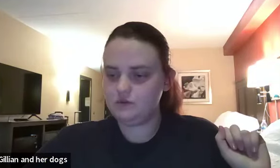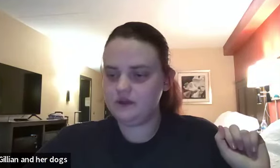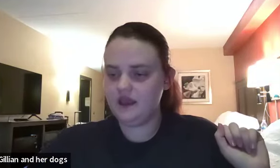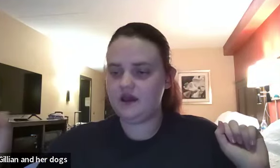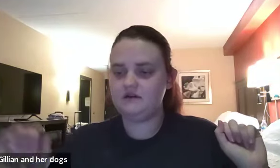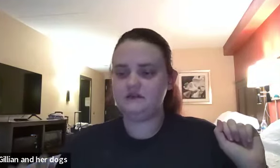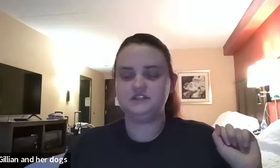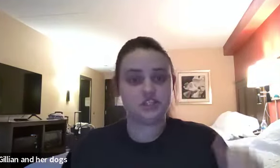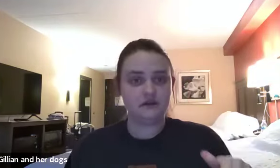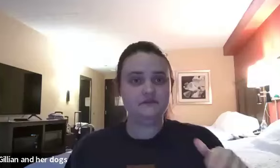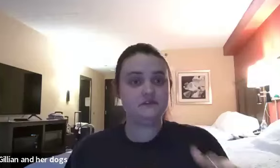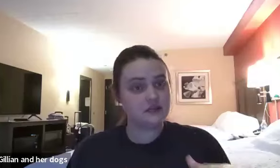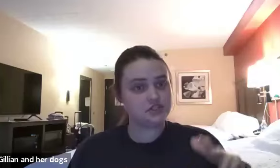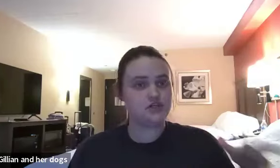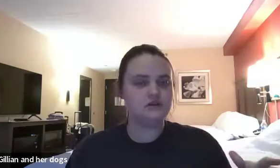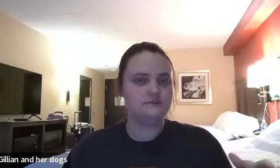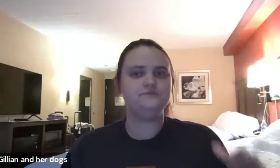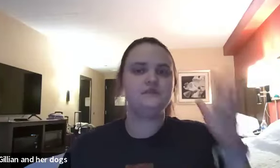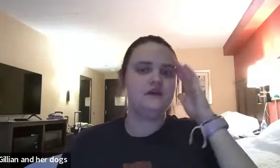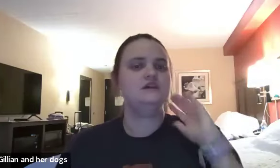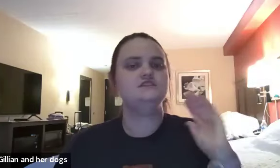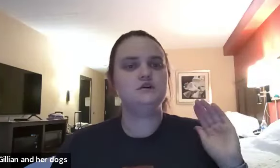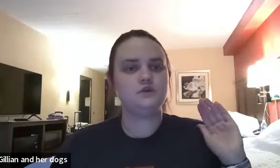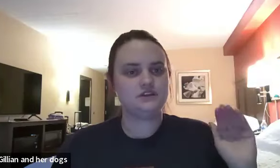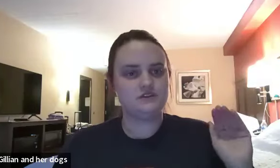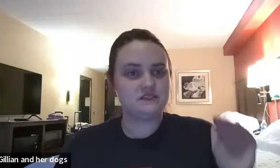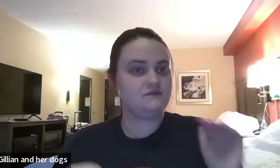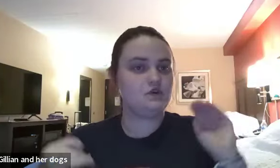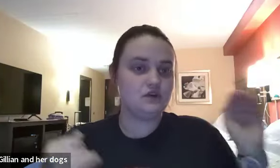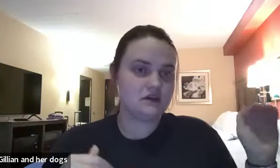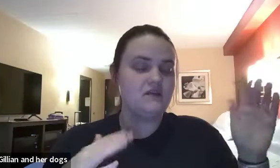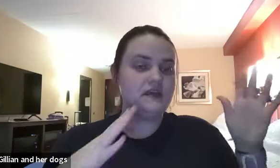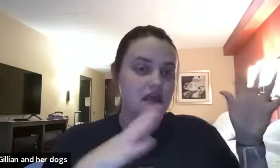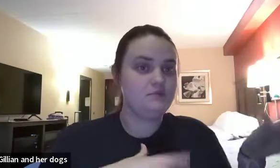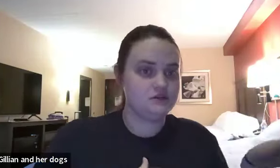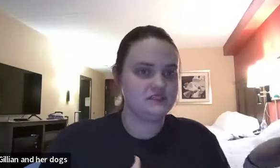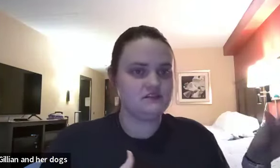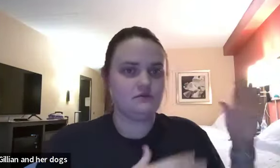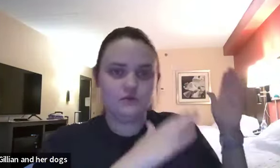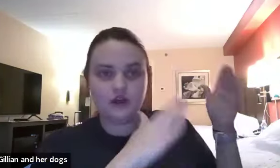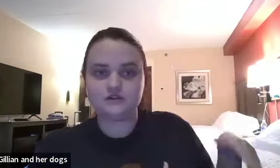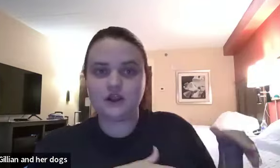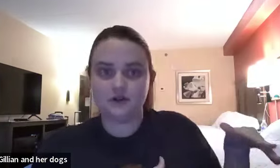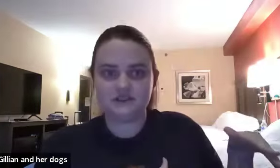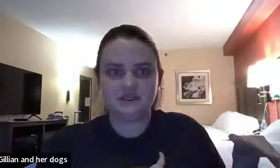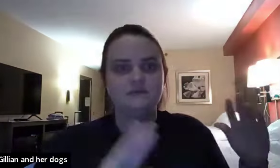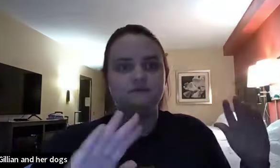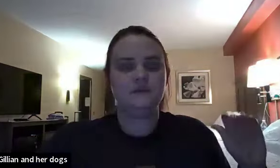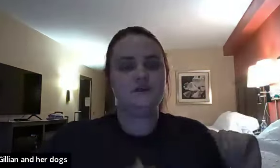we have is chef/cook. And so we're going to do the sign for cook and then add person. So we are doing our person again. So